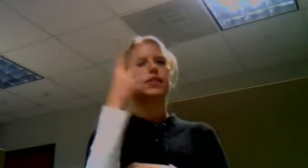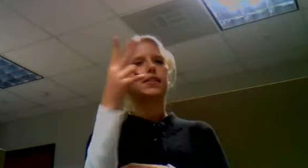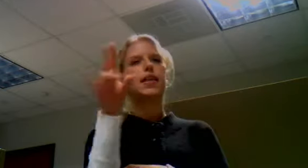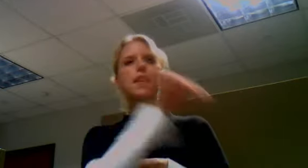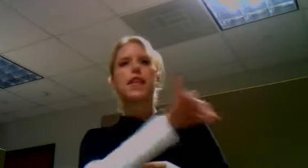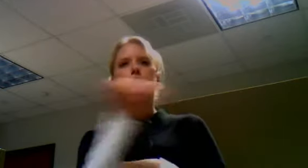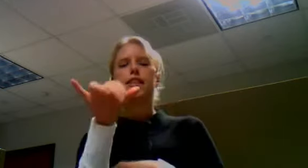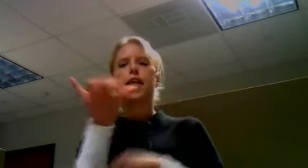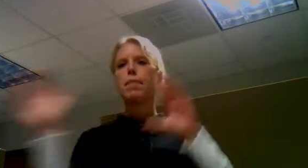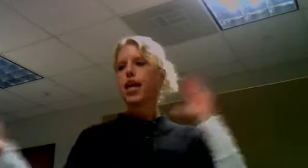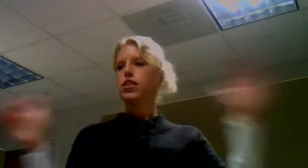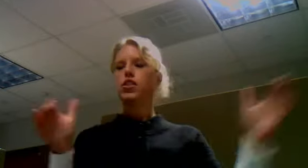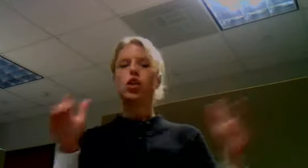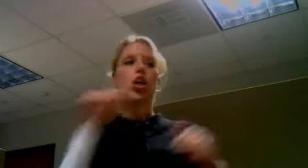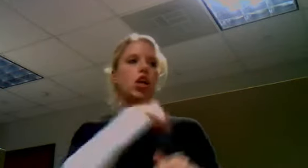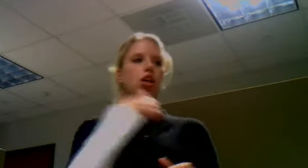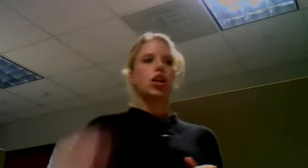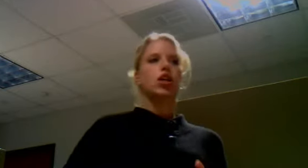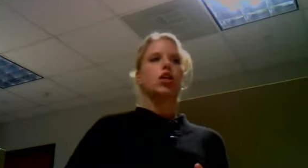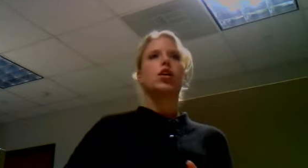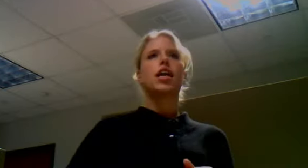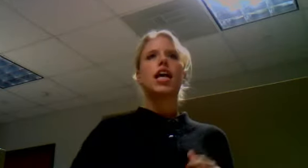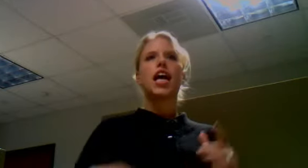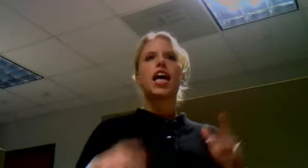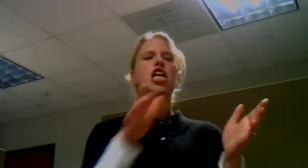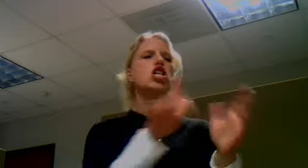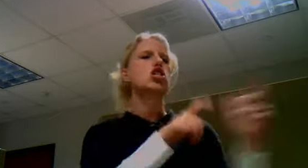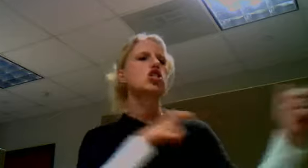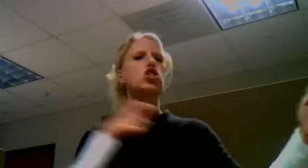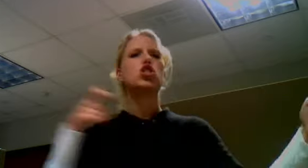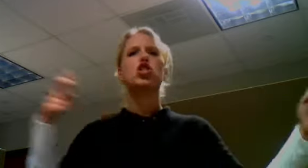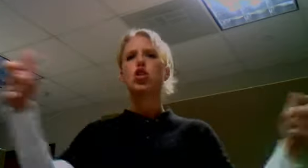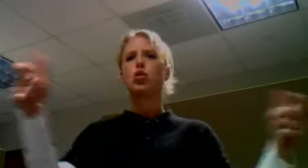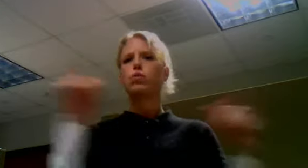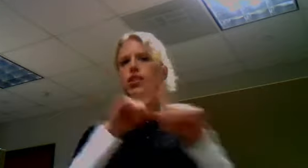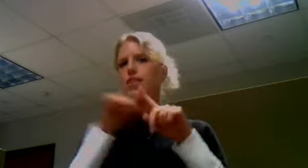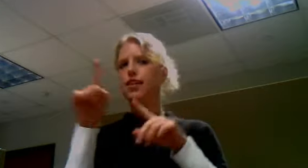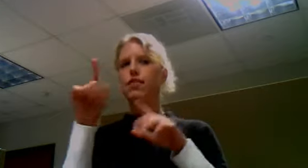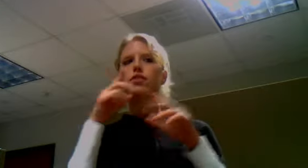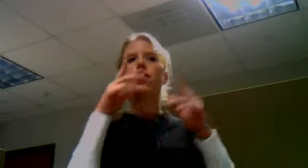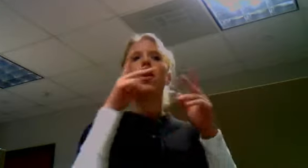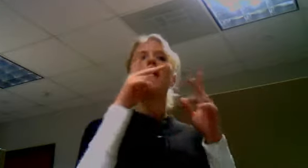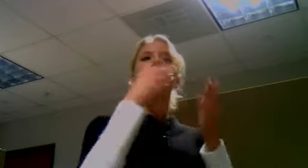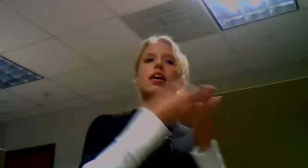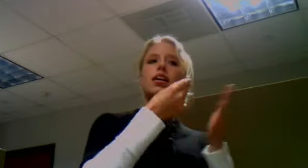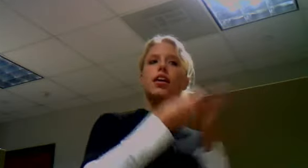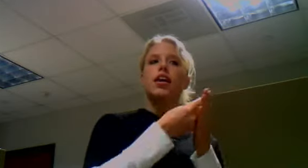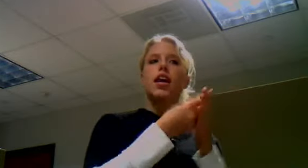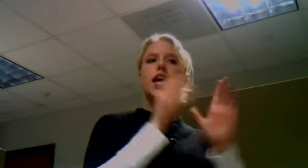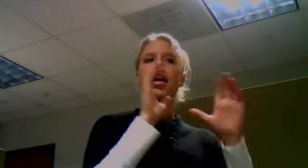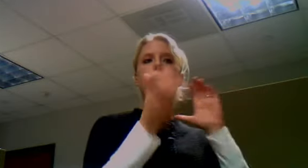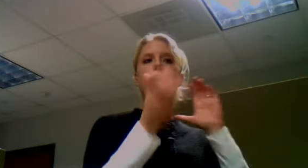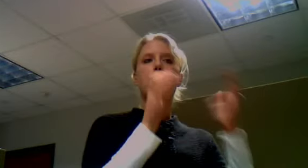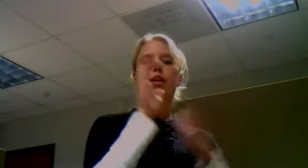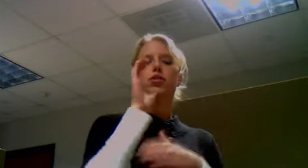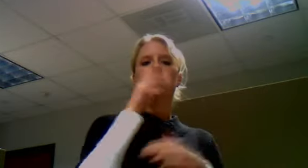contrast. China held a huge advantage in terms of human capital vis-a-vis India. Life expectancy,